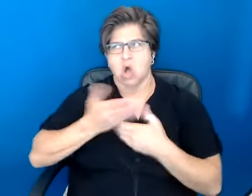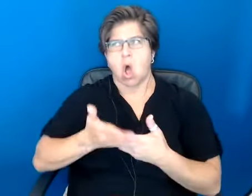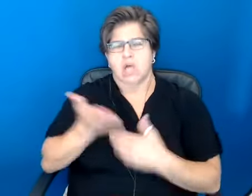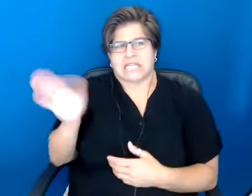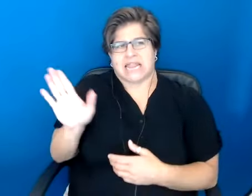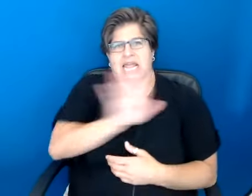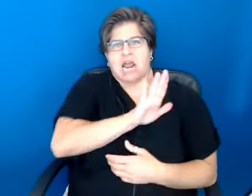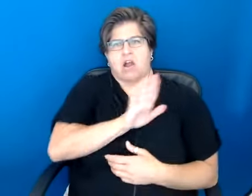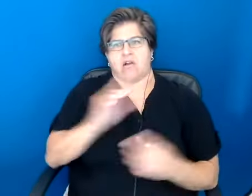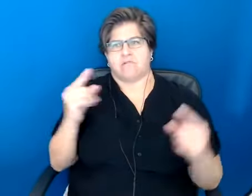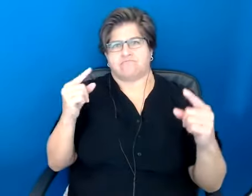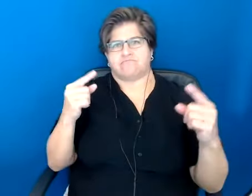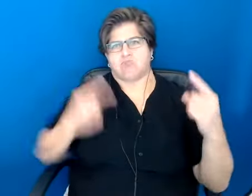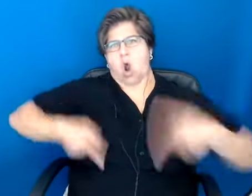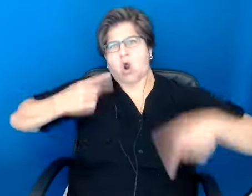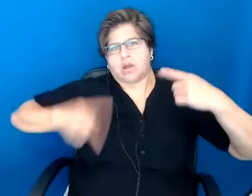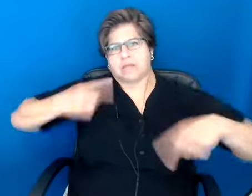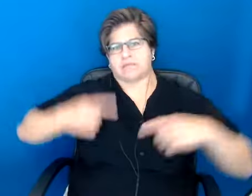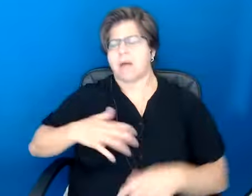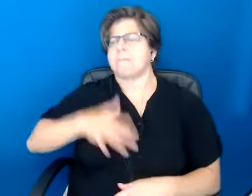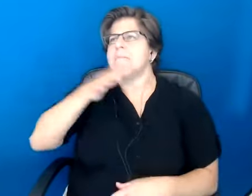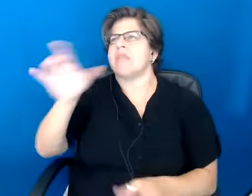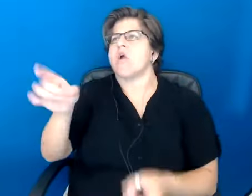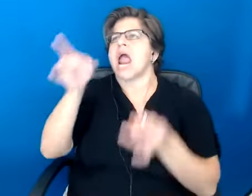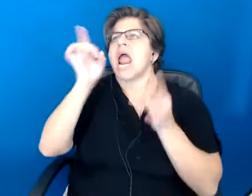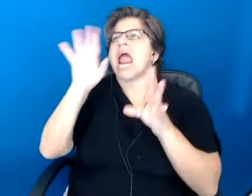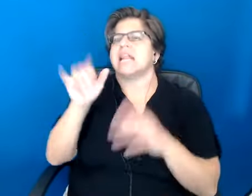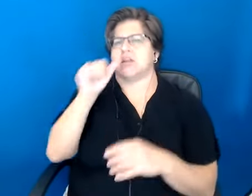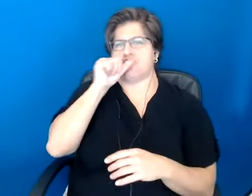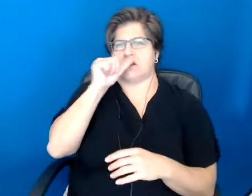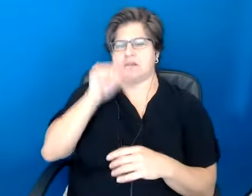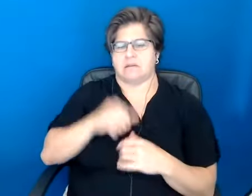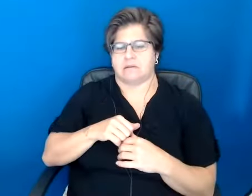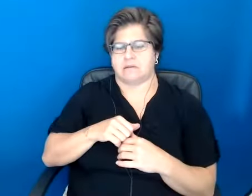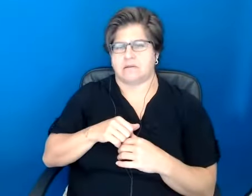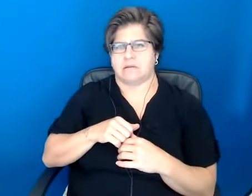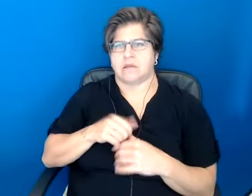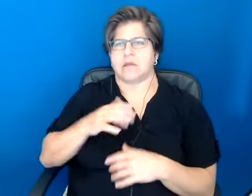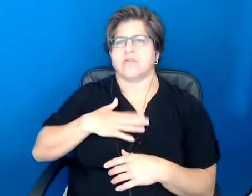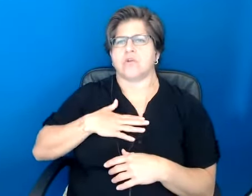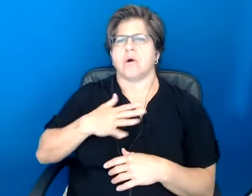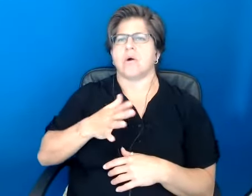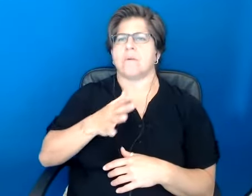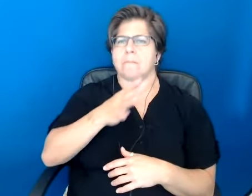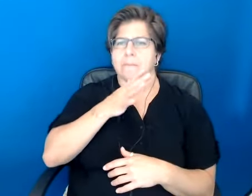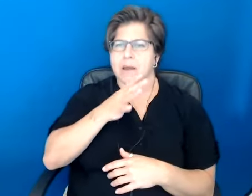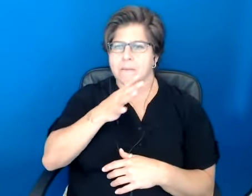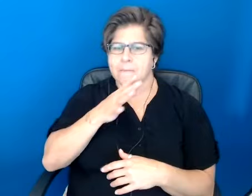I was only a wee lassie. I was drip-fed that I was the cause of their arguments, their fights. My